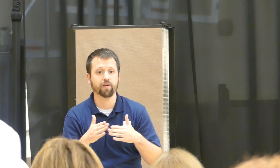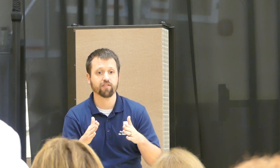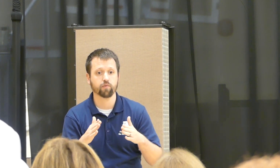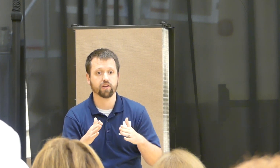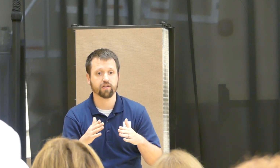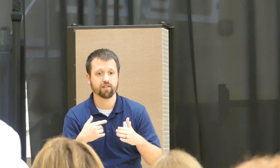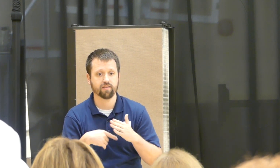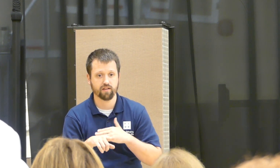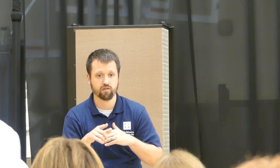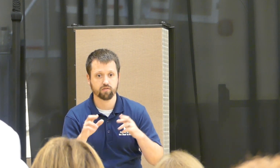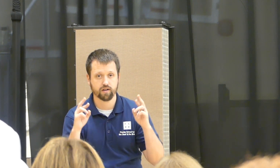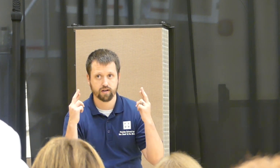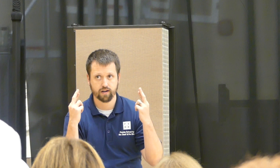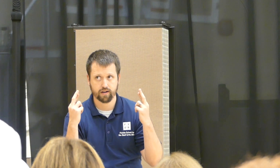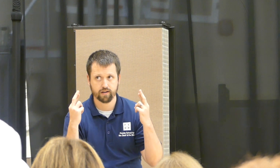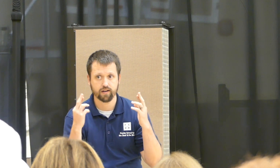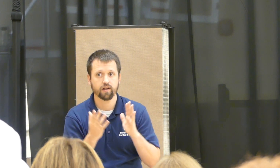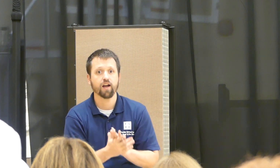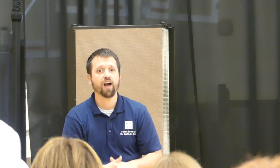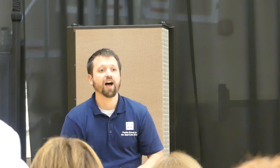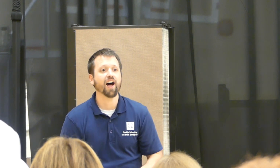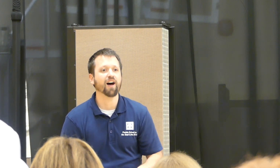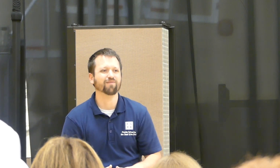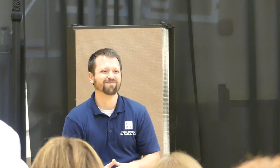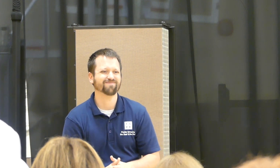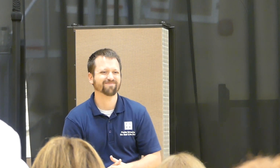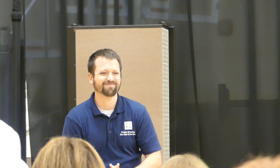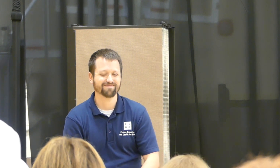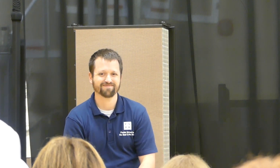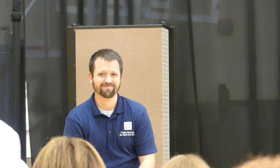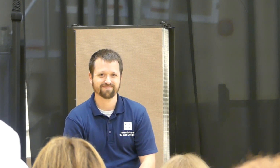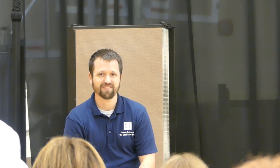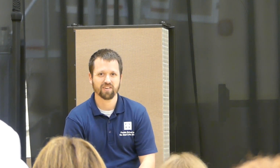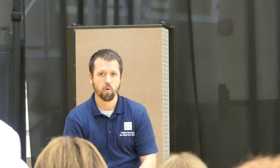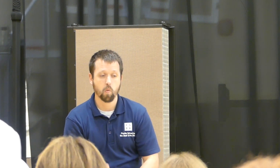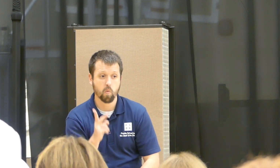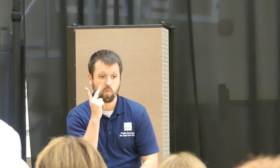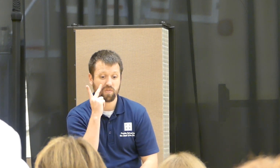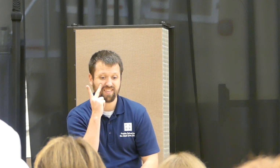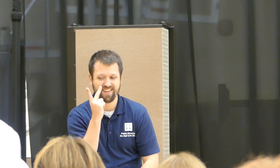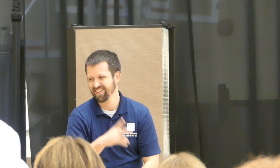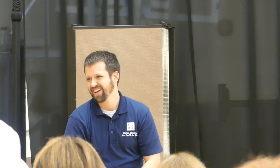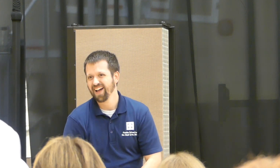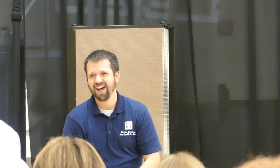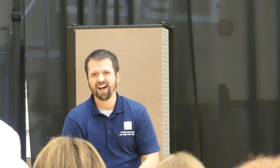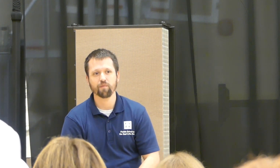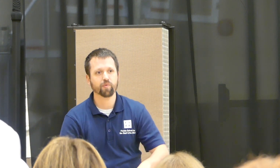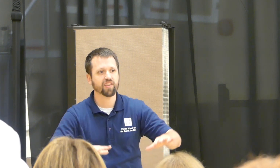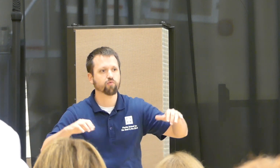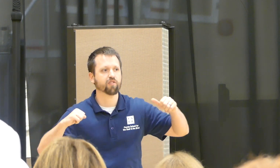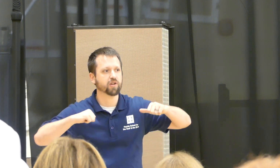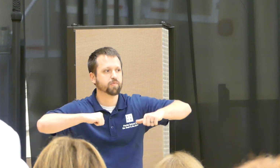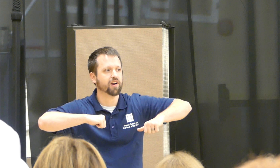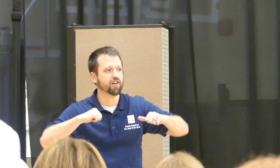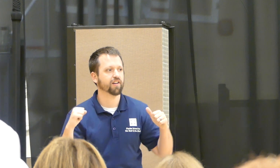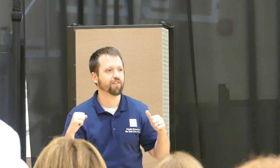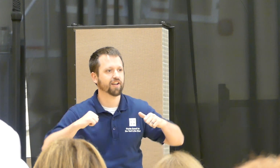next week. But I was stopping. And I got over in front of him. But this works much better.